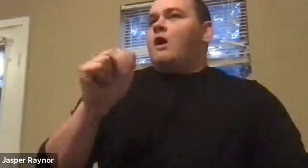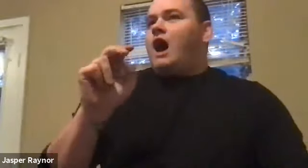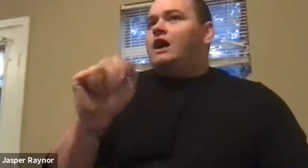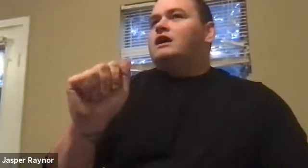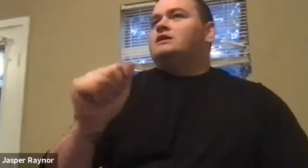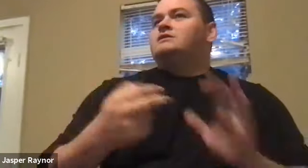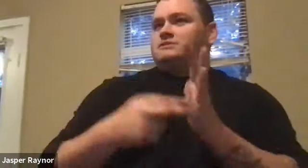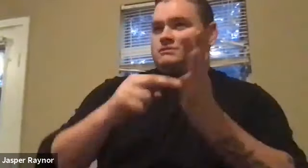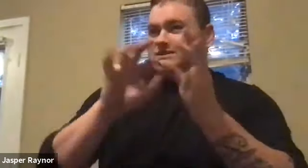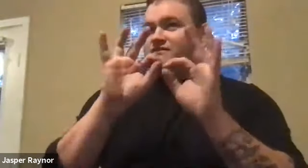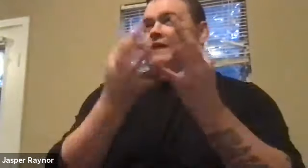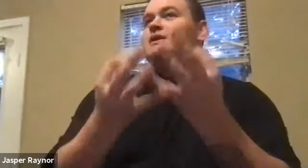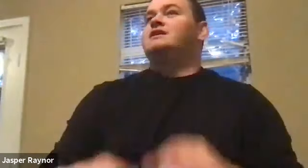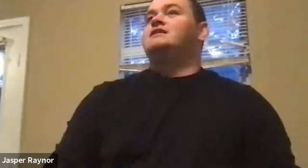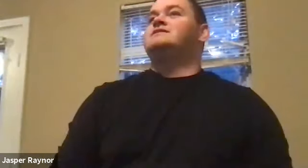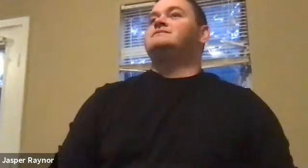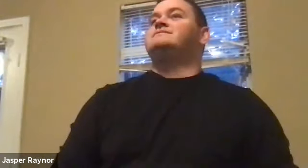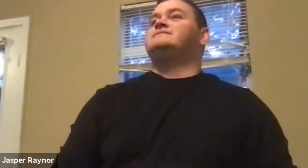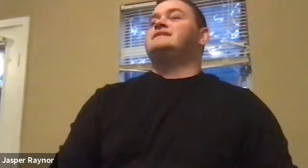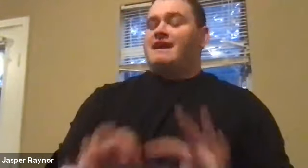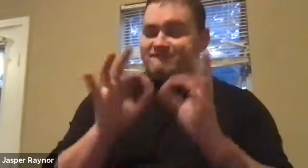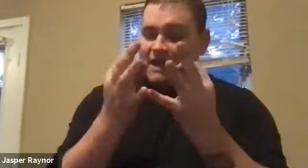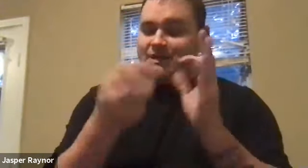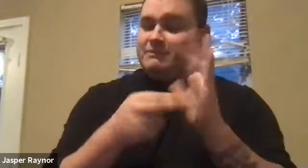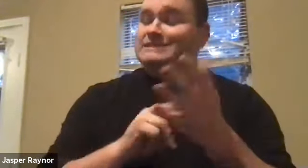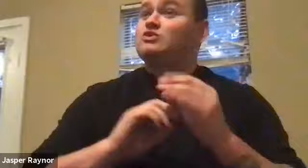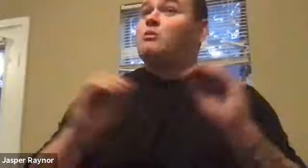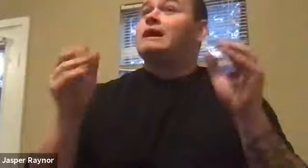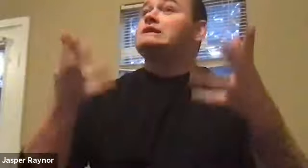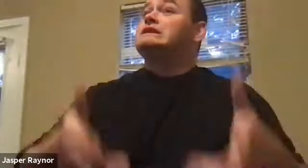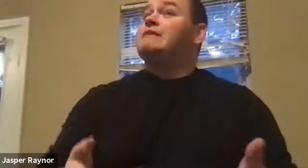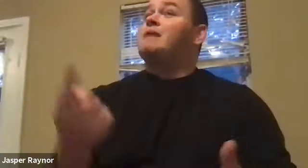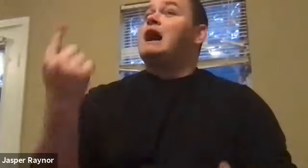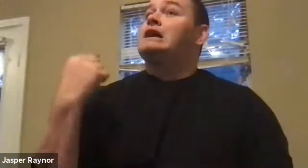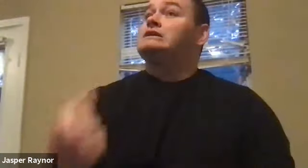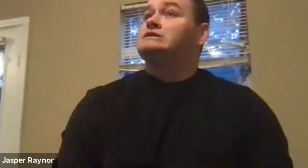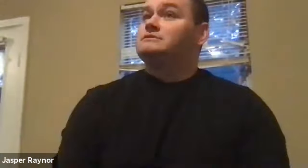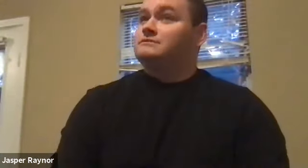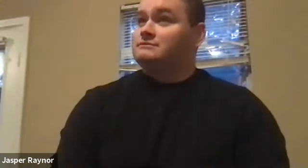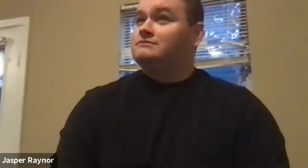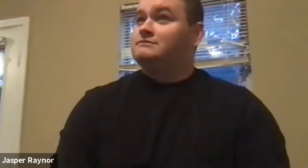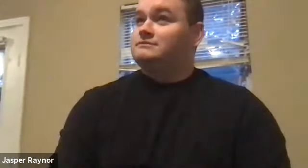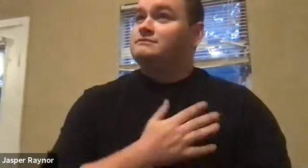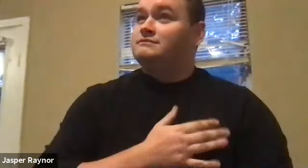Oh, it's family. And family means nobody gets left behind. Or